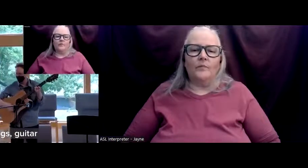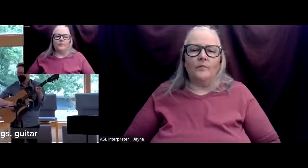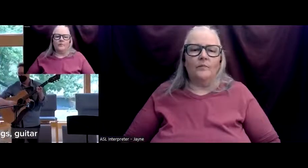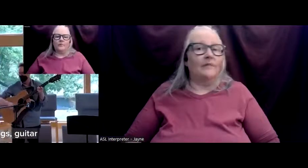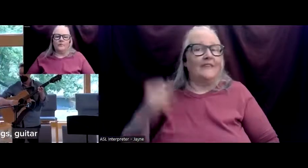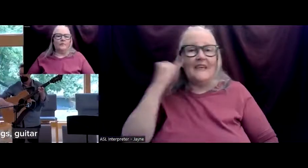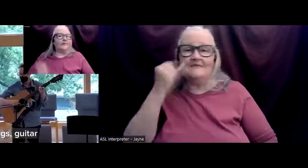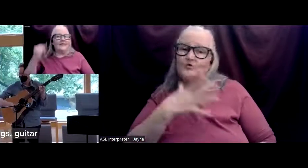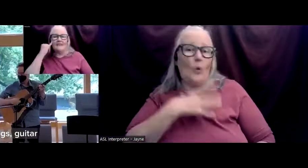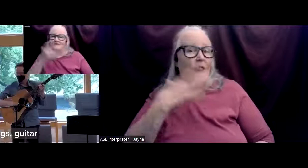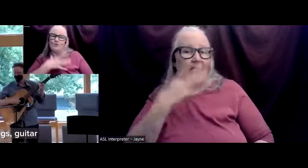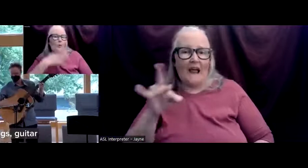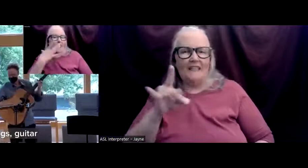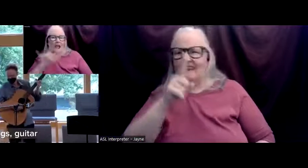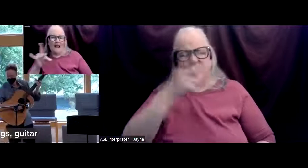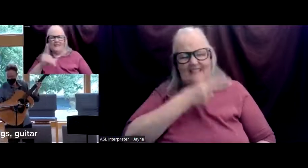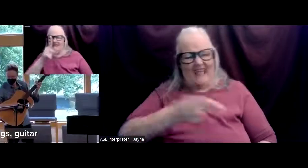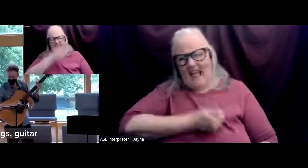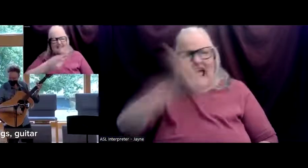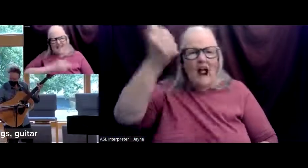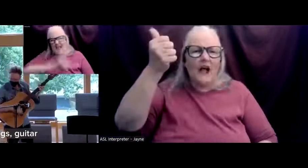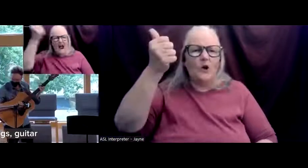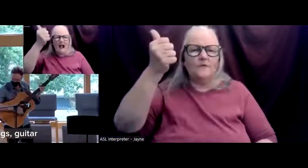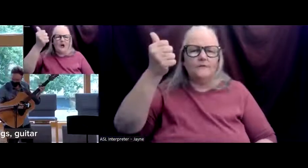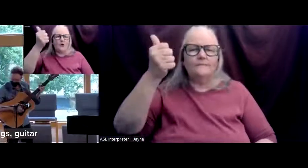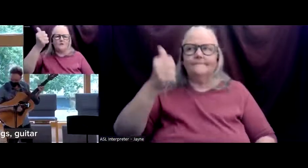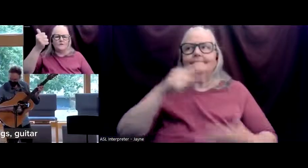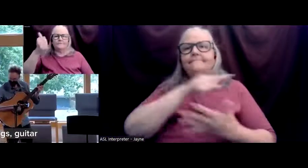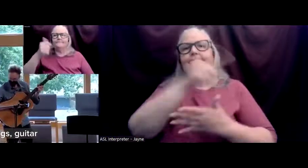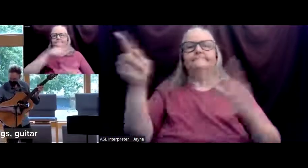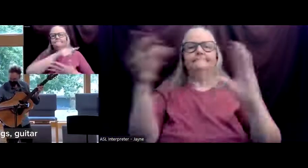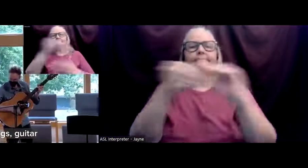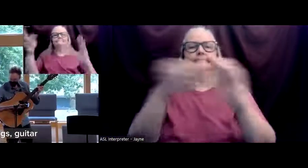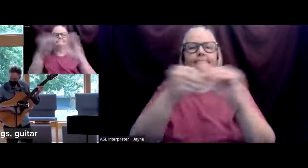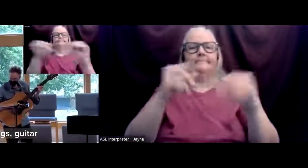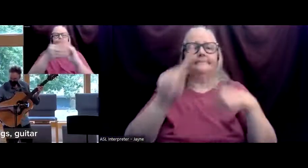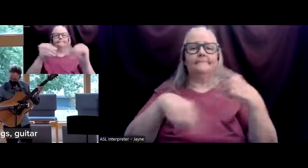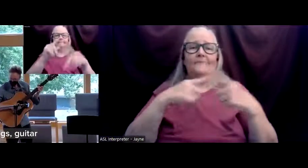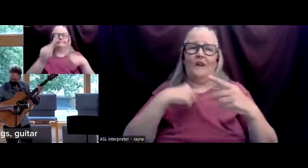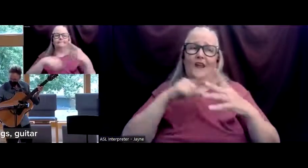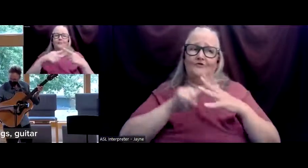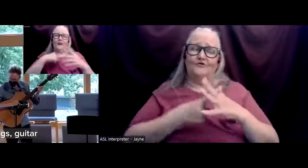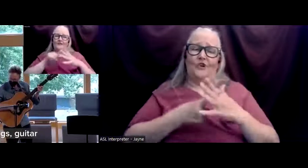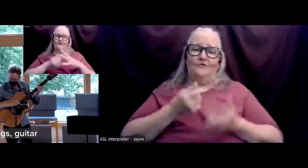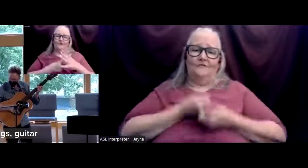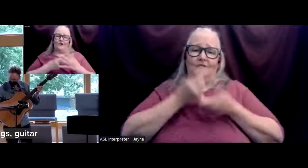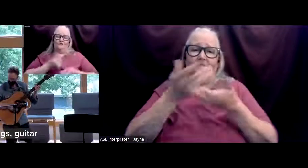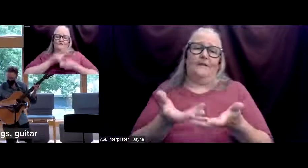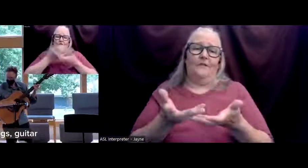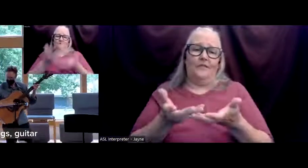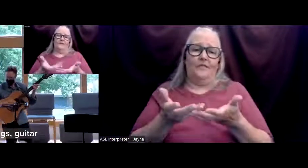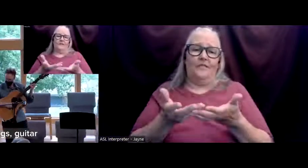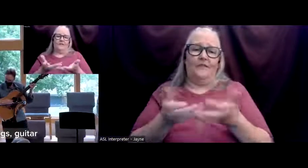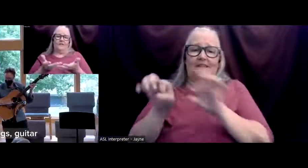If you don't like it, get the hell out. That's what they yell when I open my